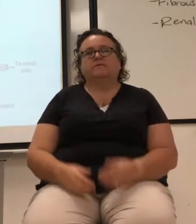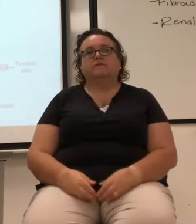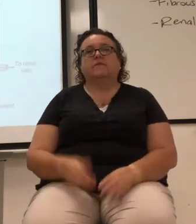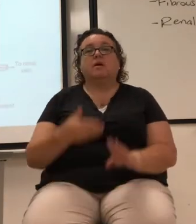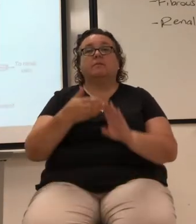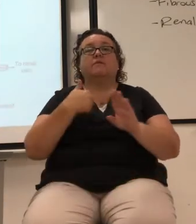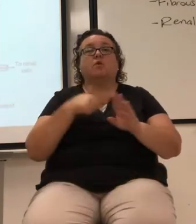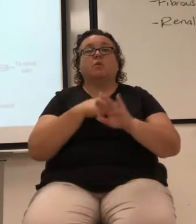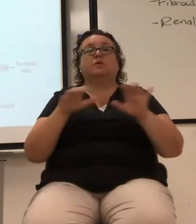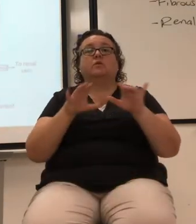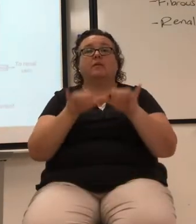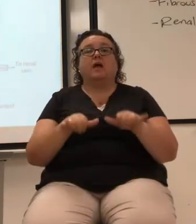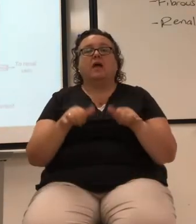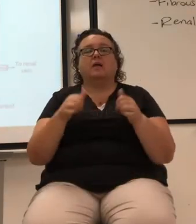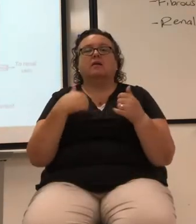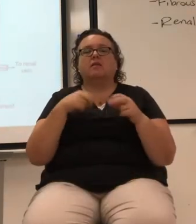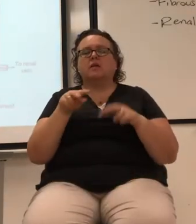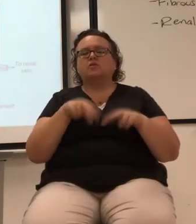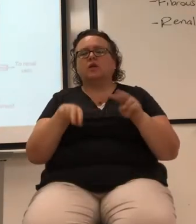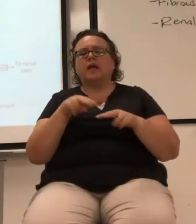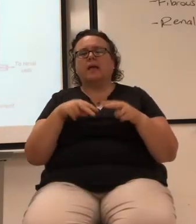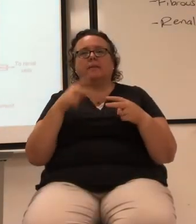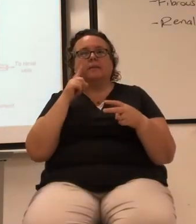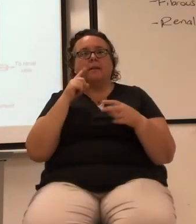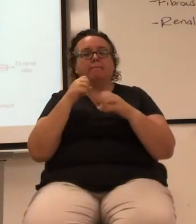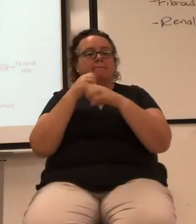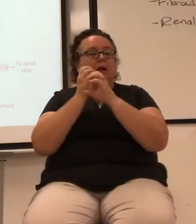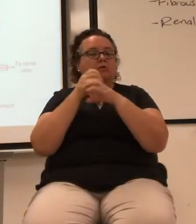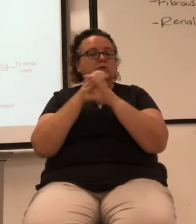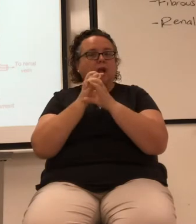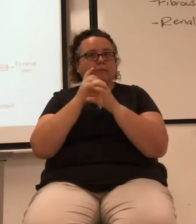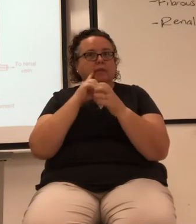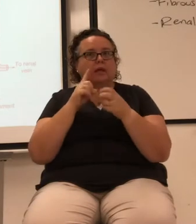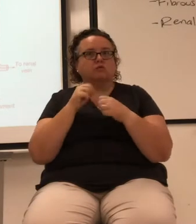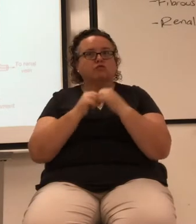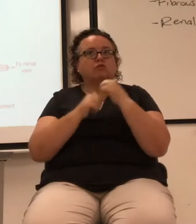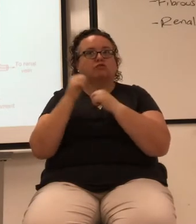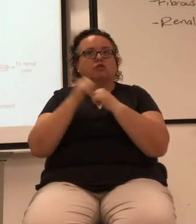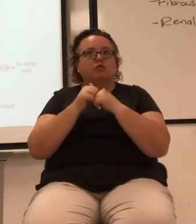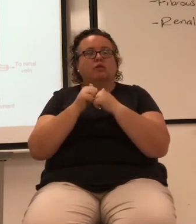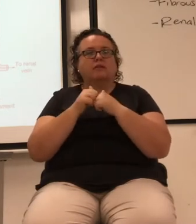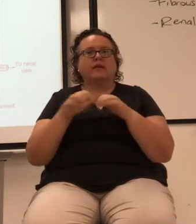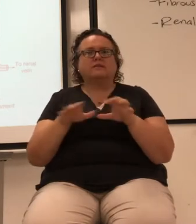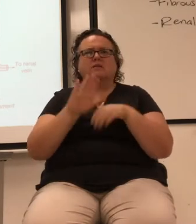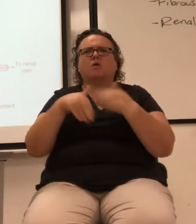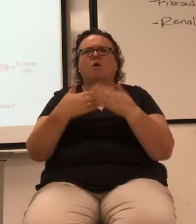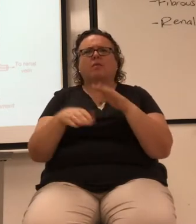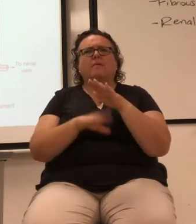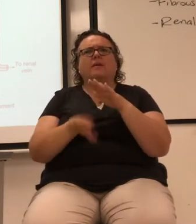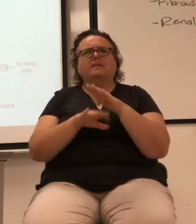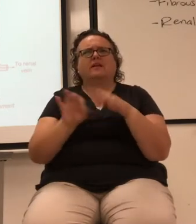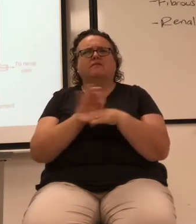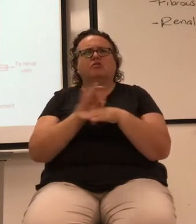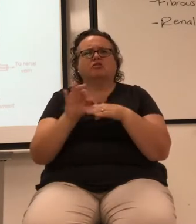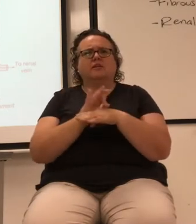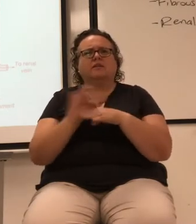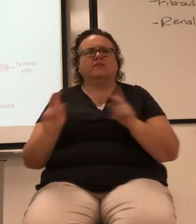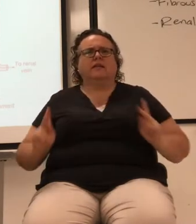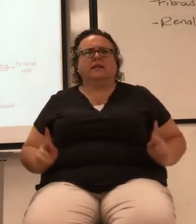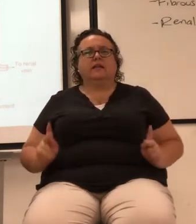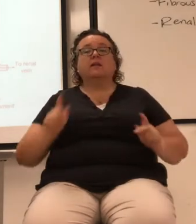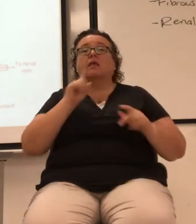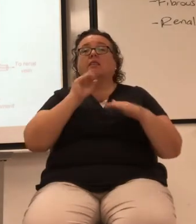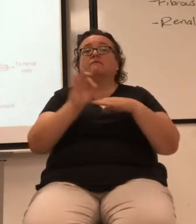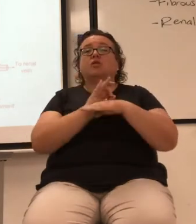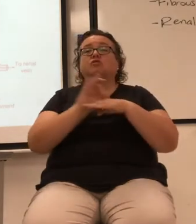Before we do that, let's look at the microscopic structure that performs all the basic functions of the kidney. The functional